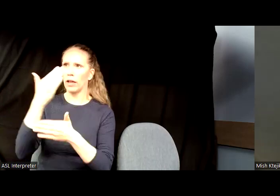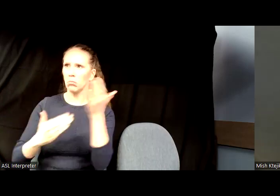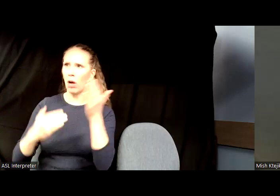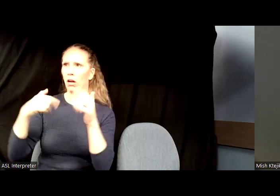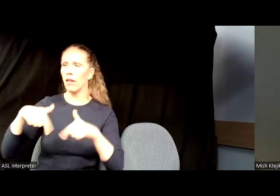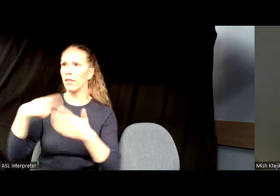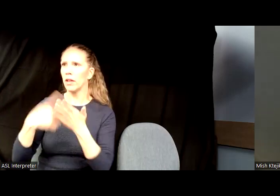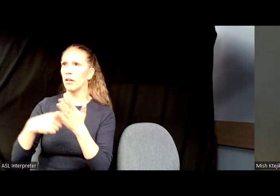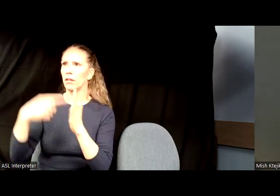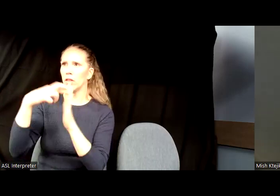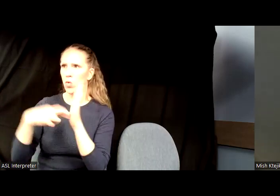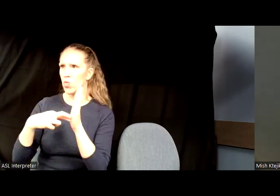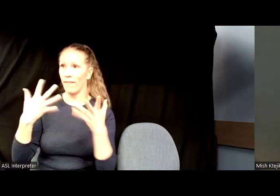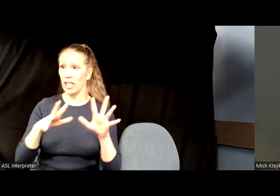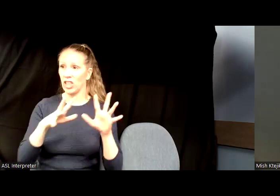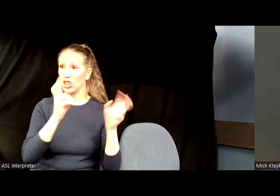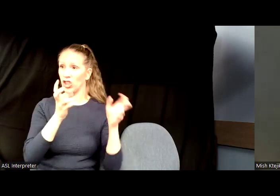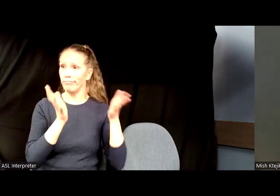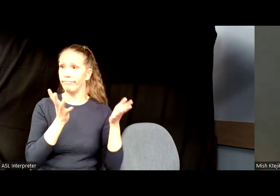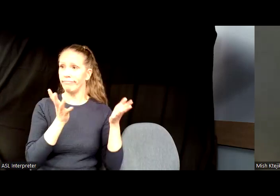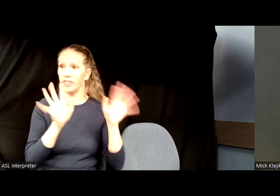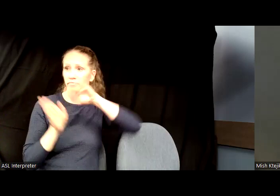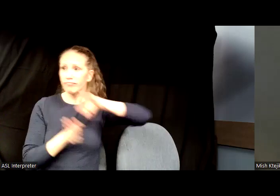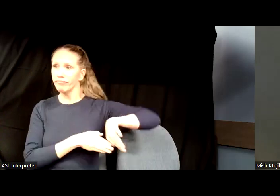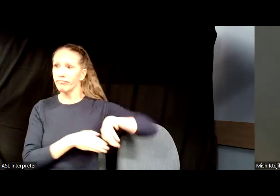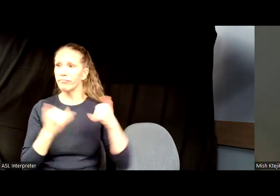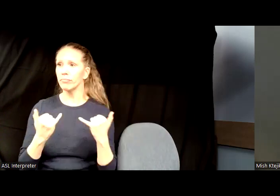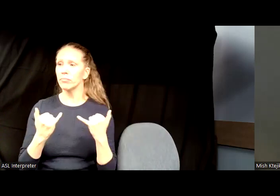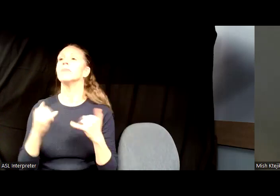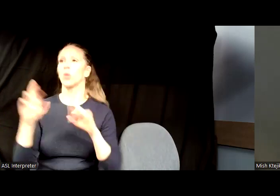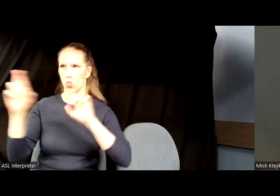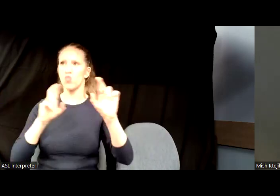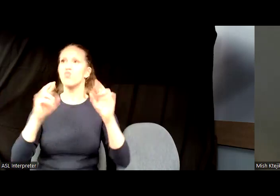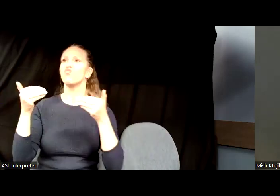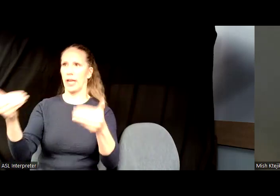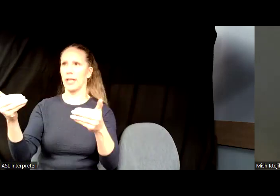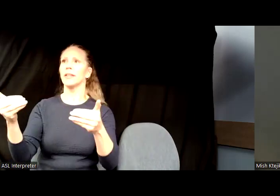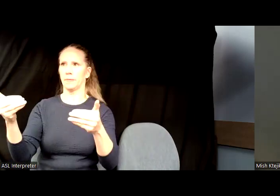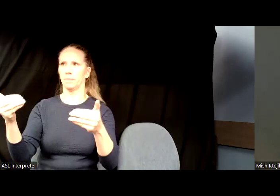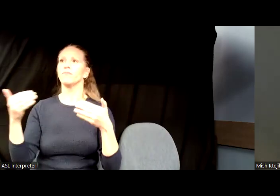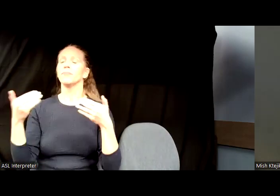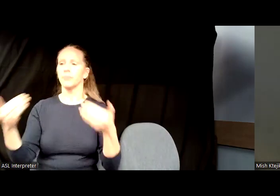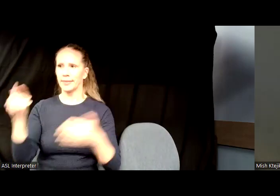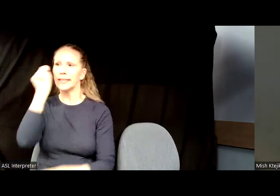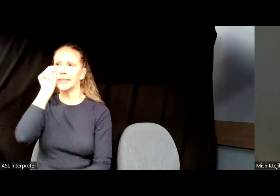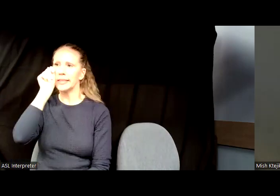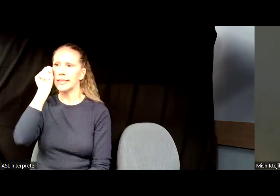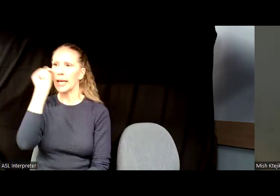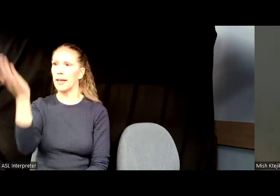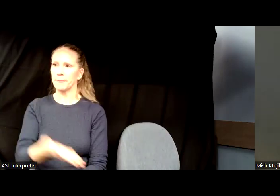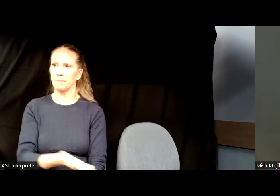have we exhausted this topic? We're ready to move on to the next? yes, I'm ready to move. Yeah.